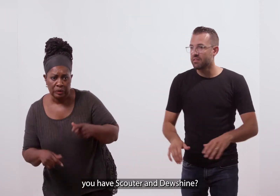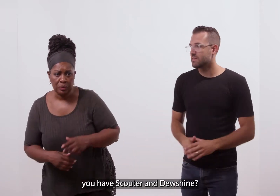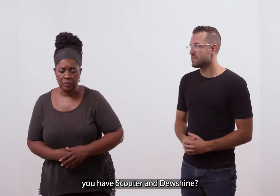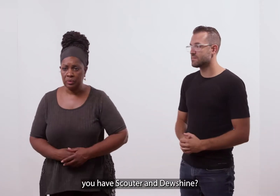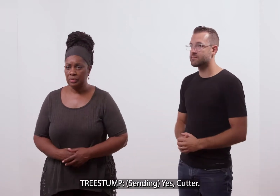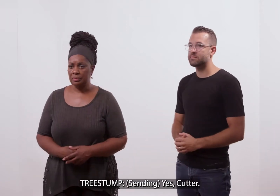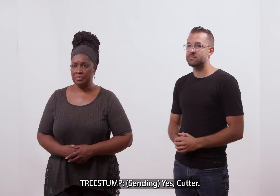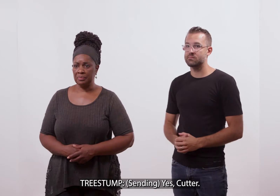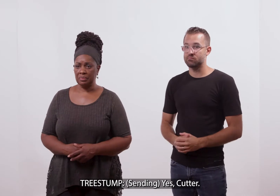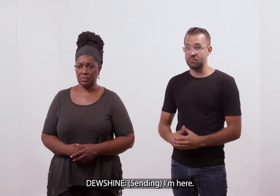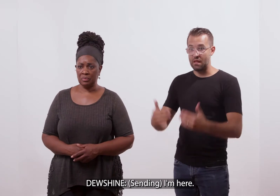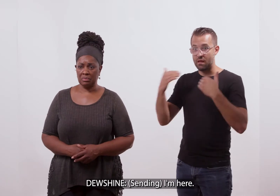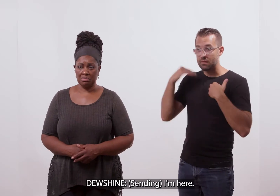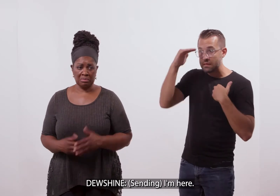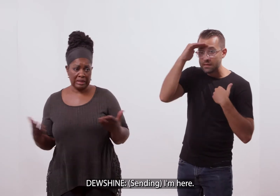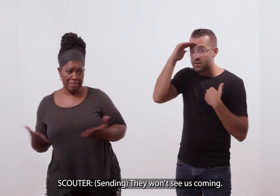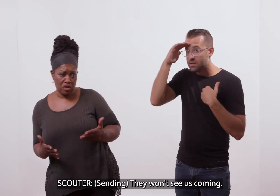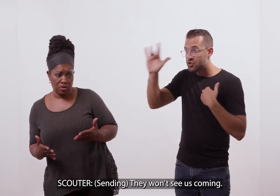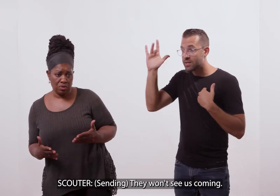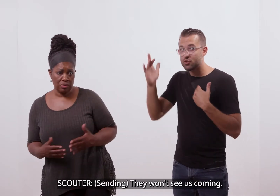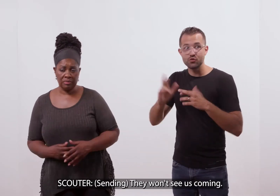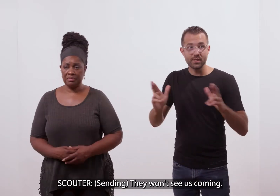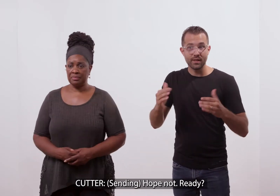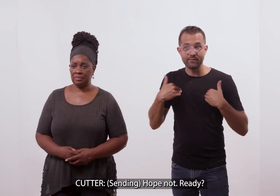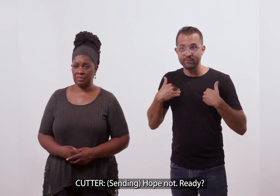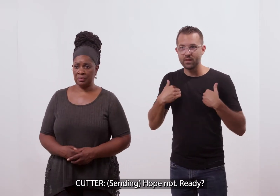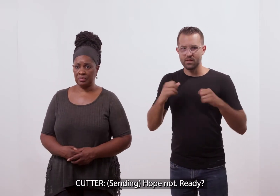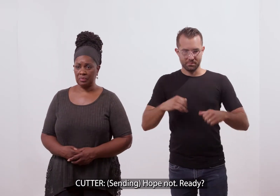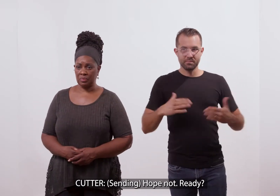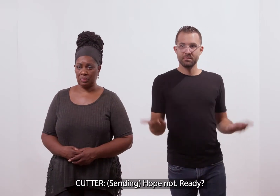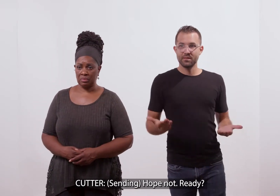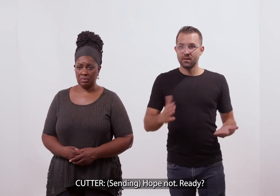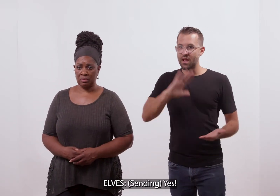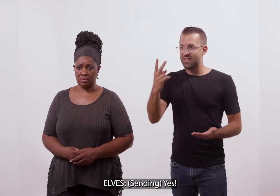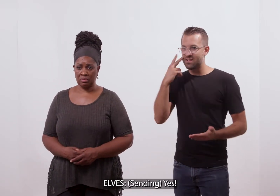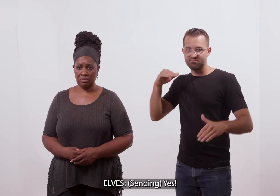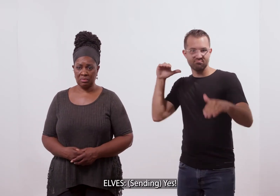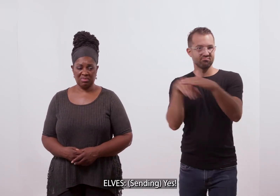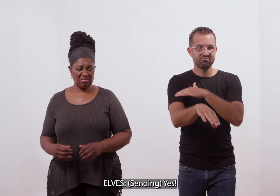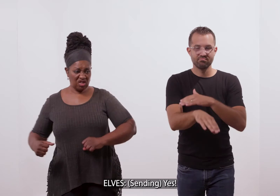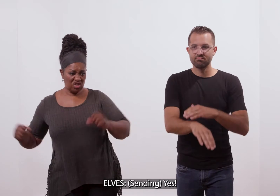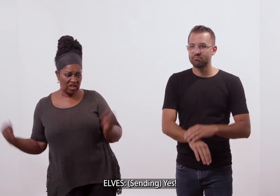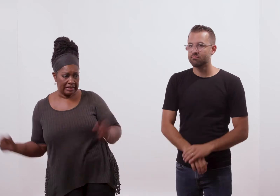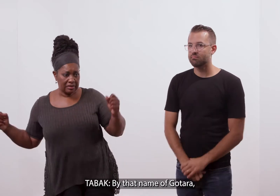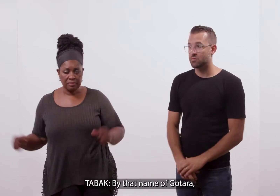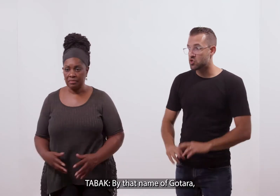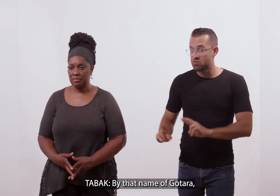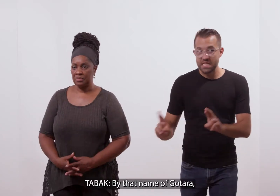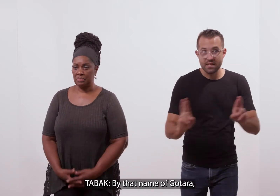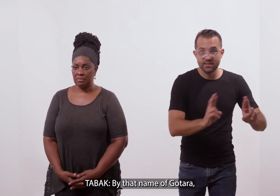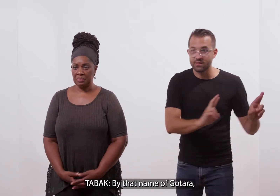Dewshine? Yes, Cutter. I'm here. They won't see us coming. Hope not. Ready? Yes. By